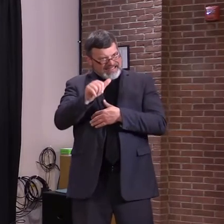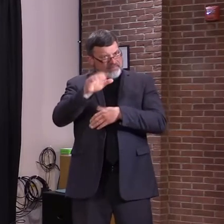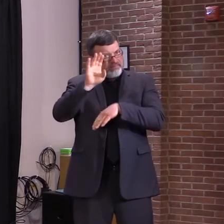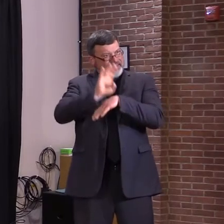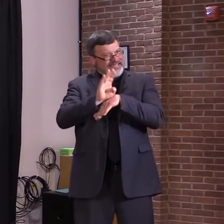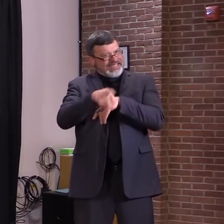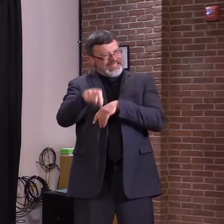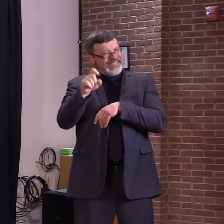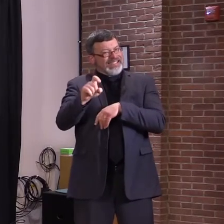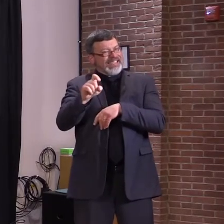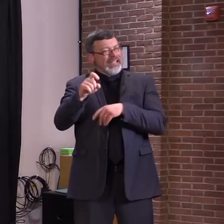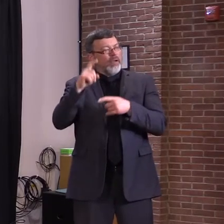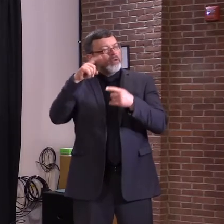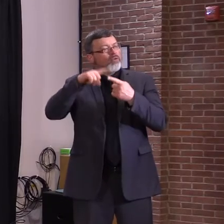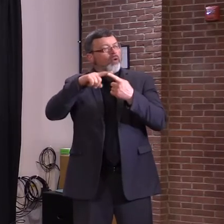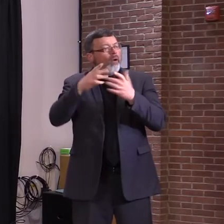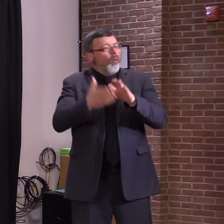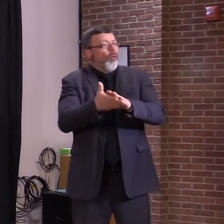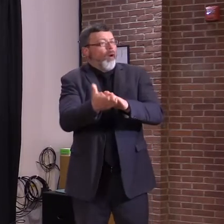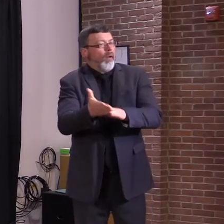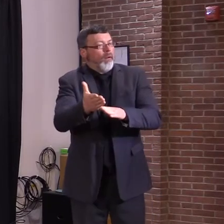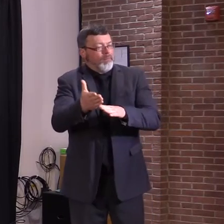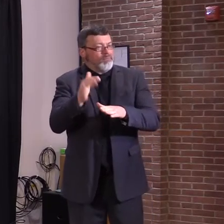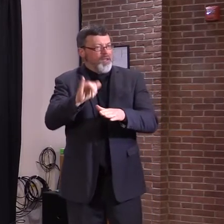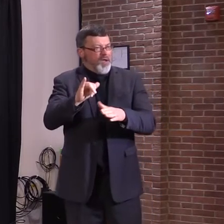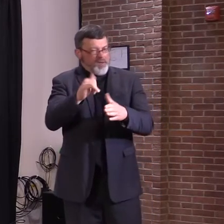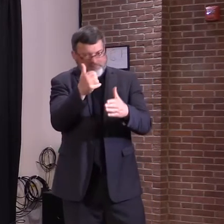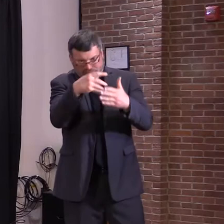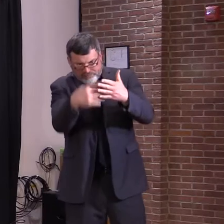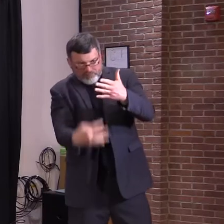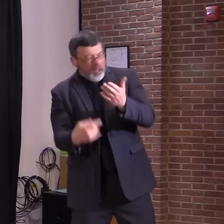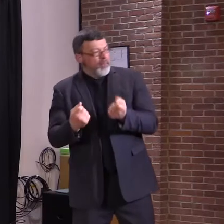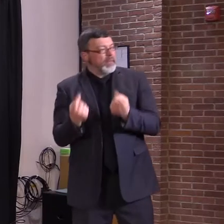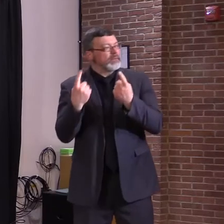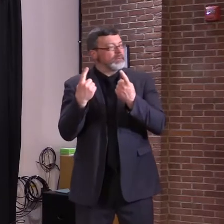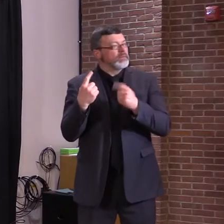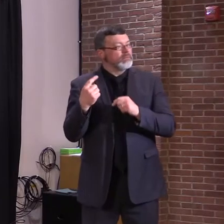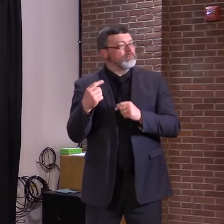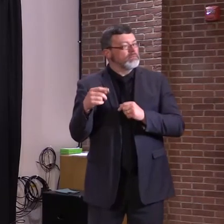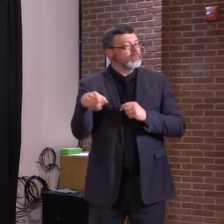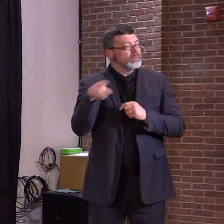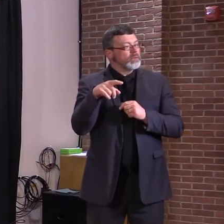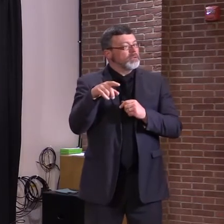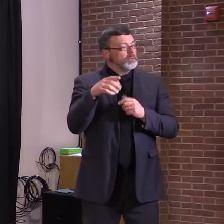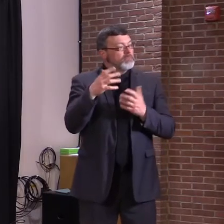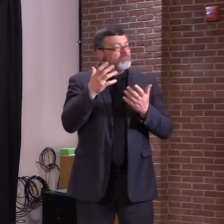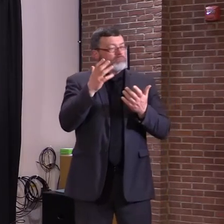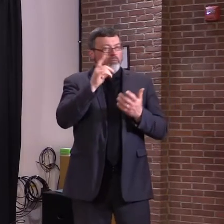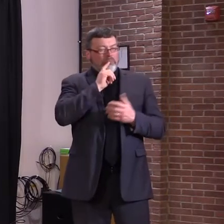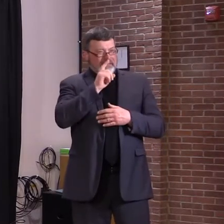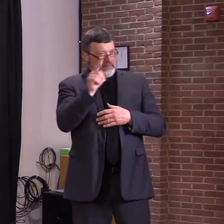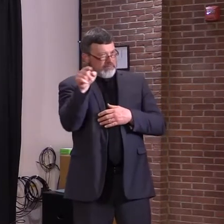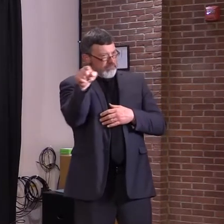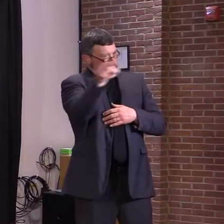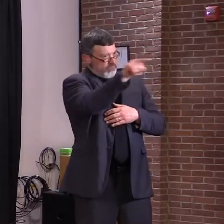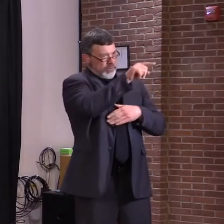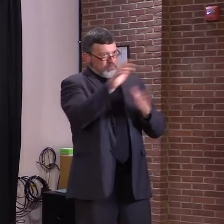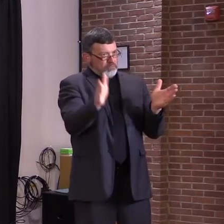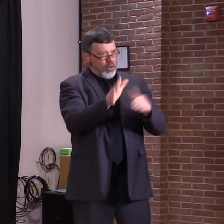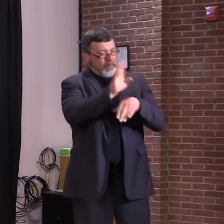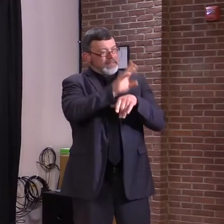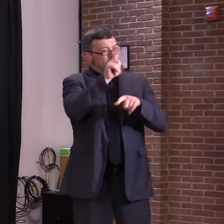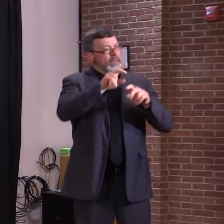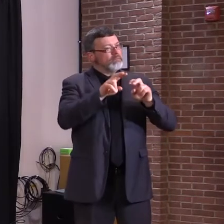would administer it so that they could analyze each and every business's particular situation. One formula really doesn't fit all,